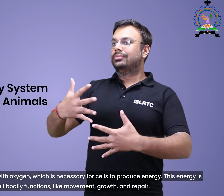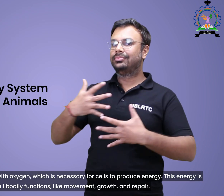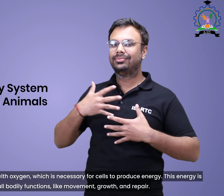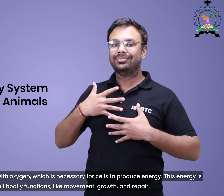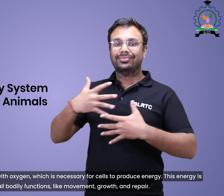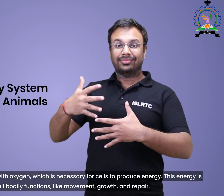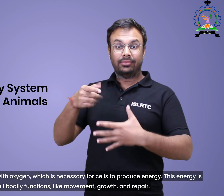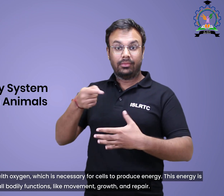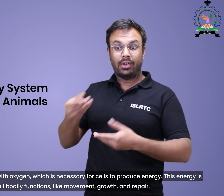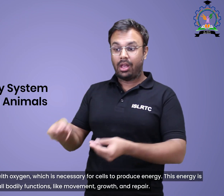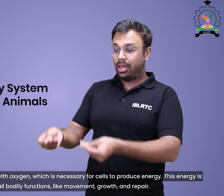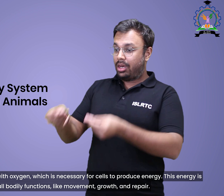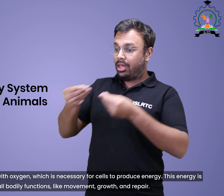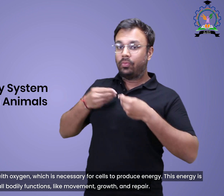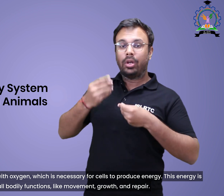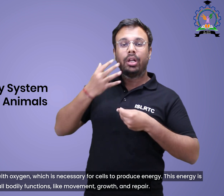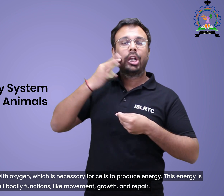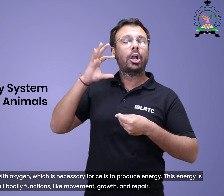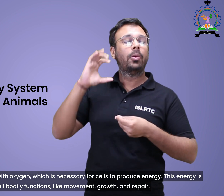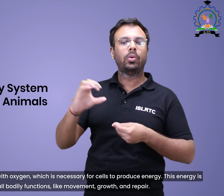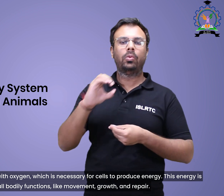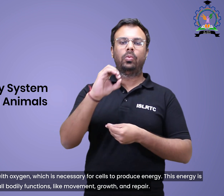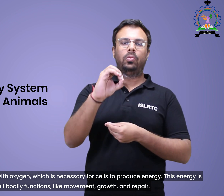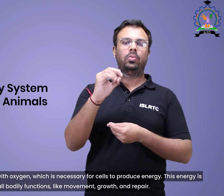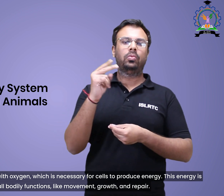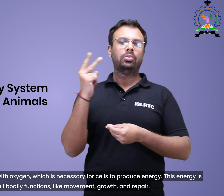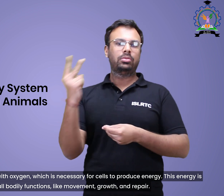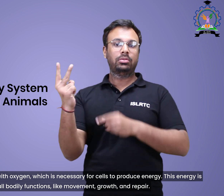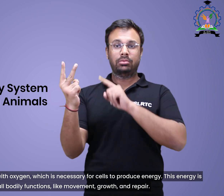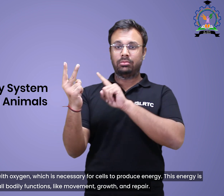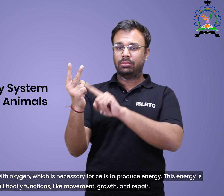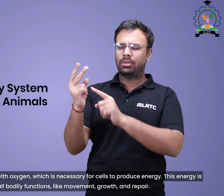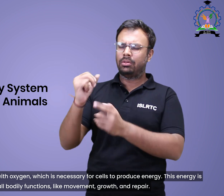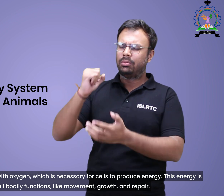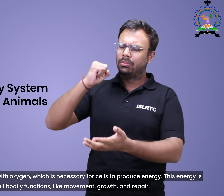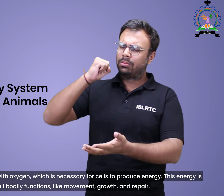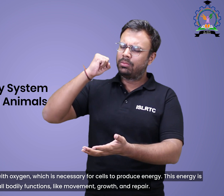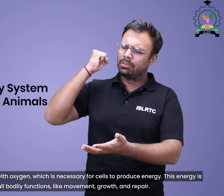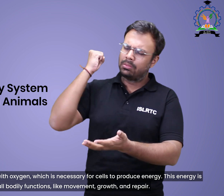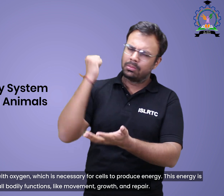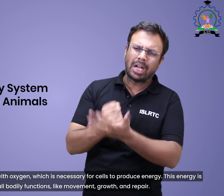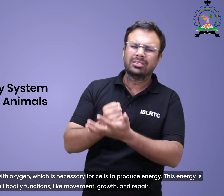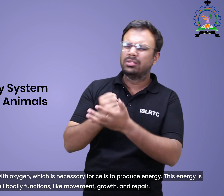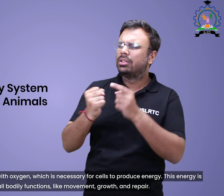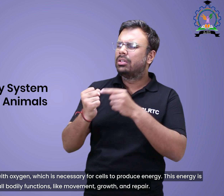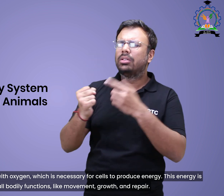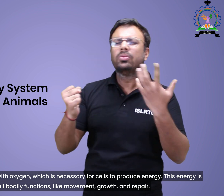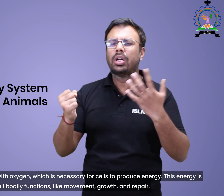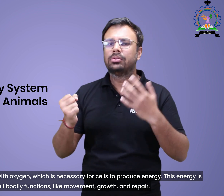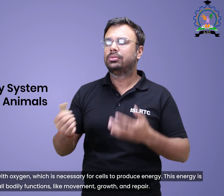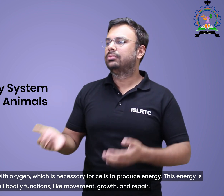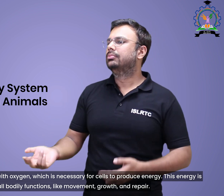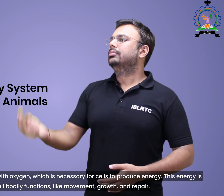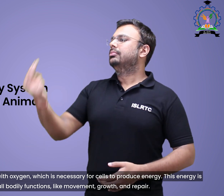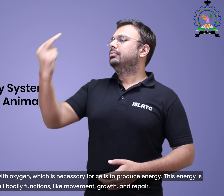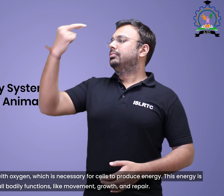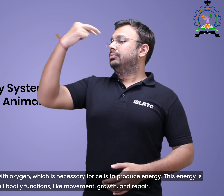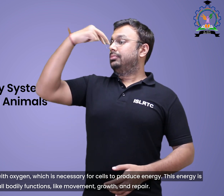Respiration provides the body with oxygen, which is necessary for cells to produce energy. This energy is